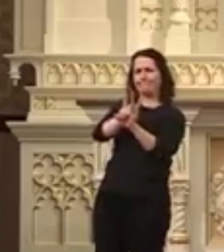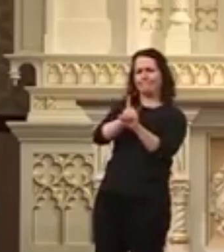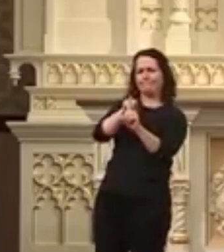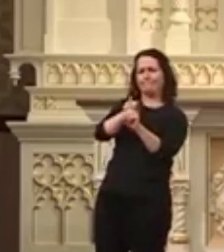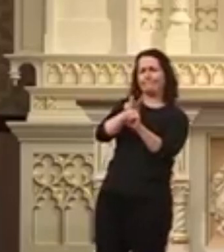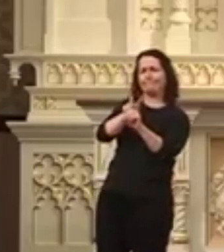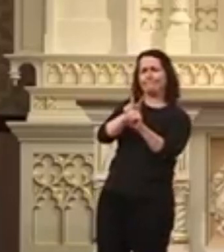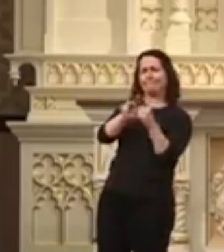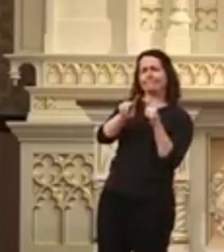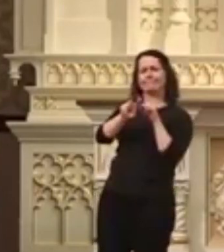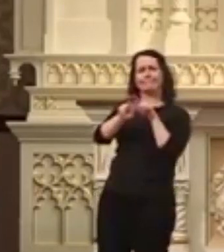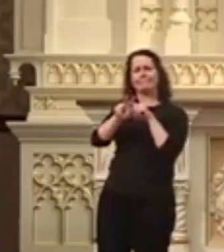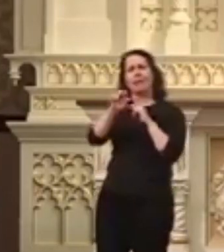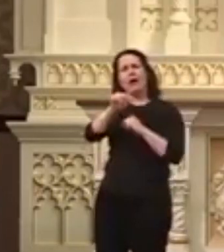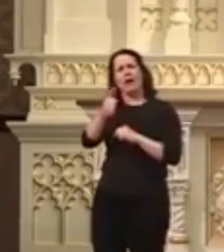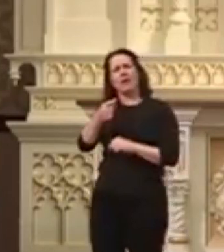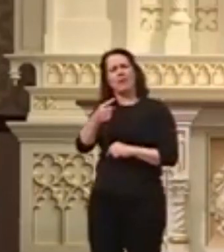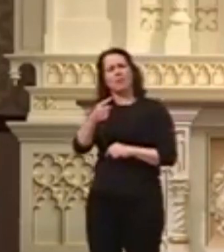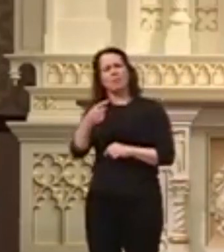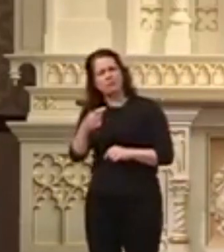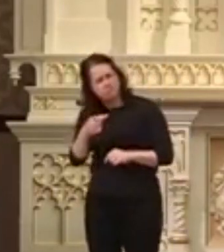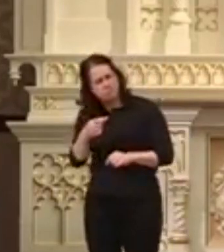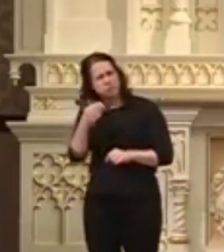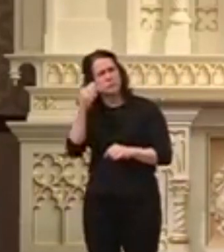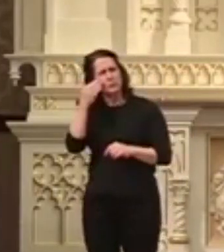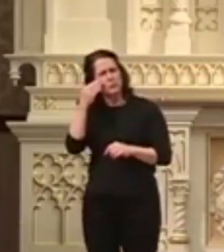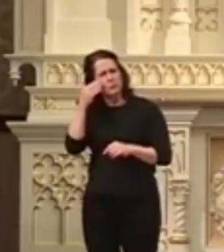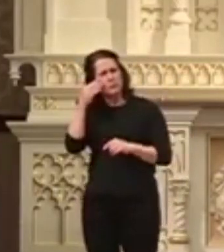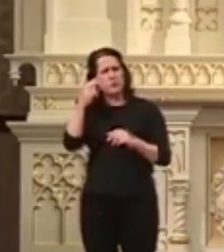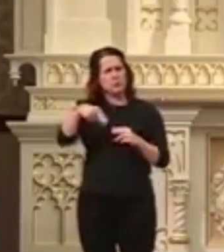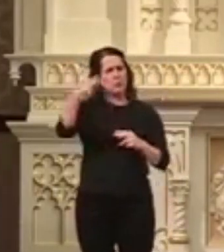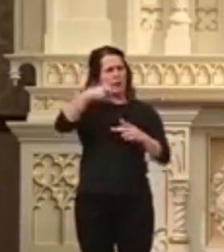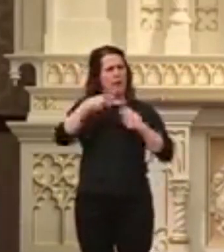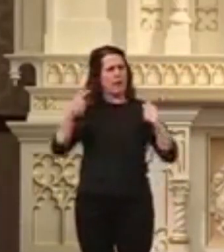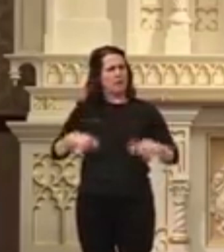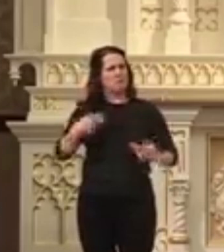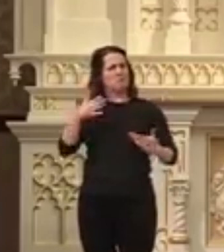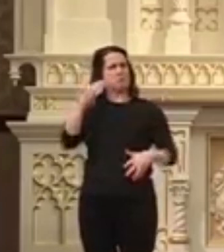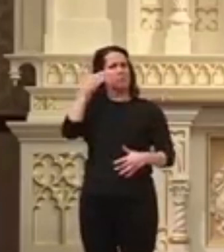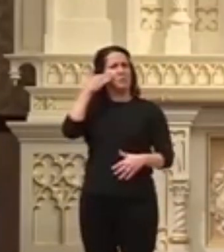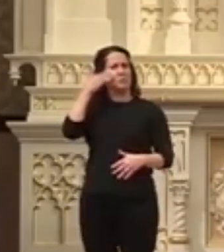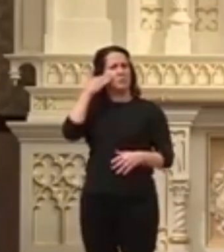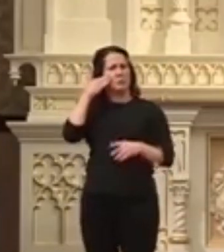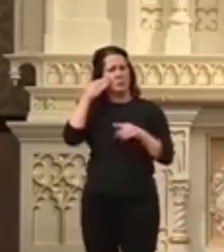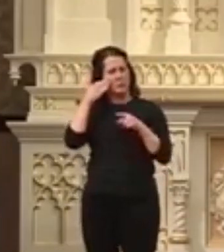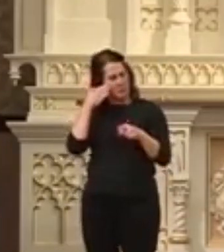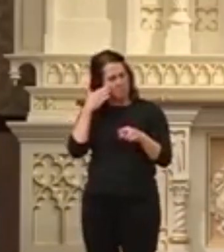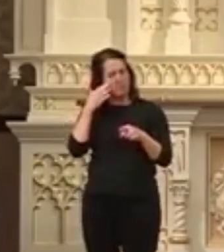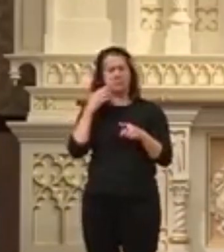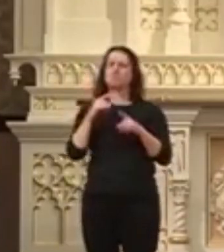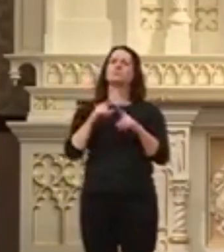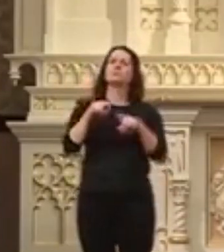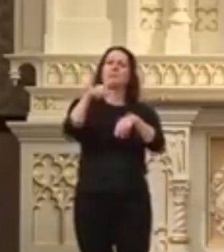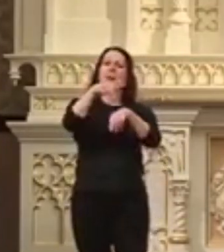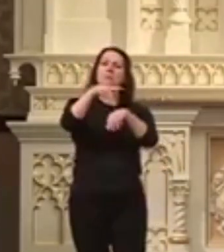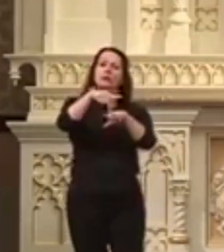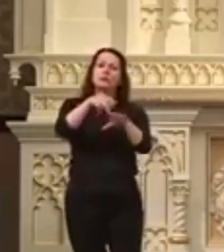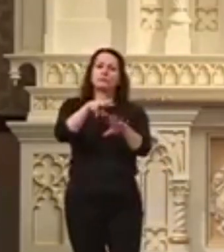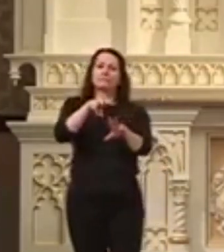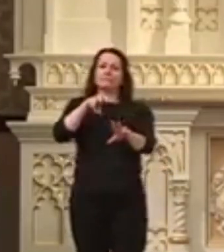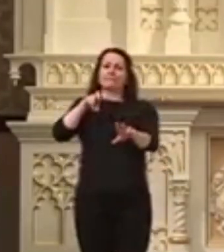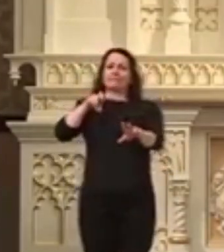priest, and he entered the courtyard of the high priest with Jesus. But Peter stood at the gate